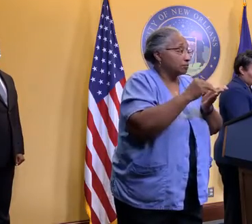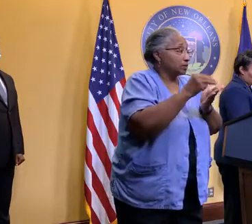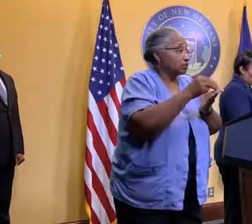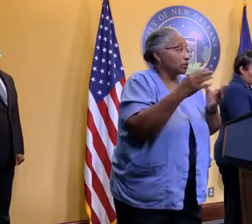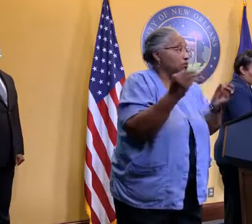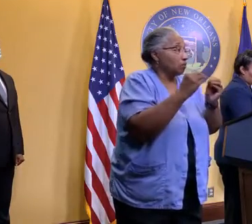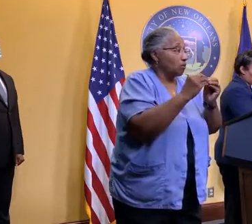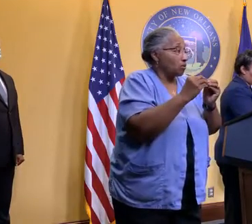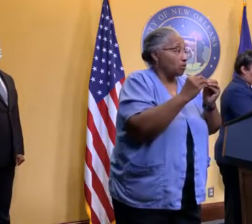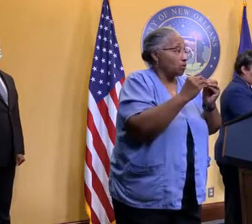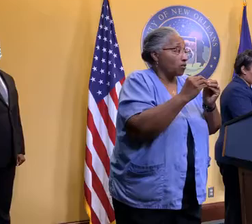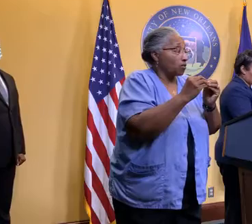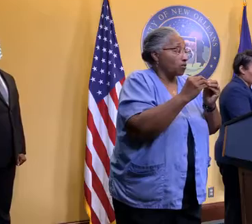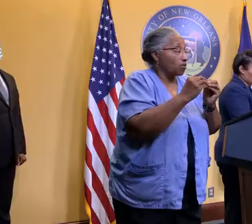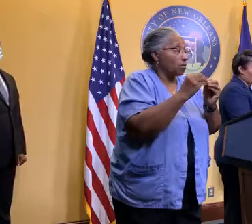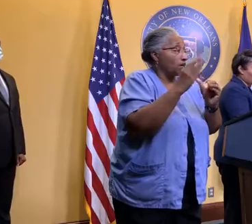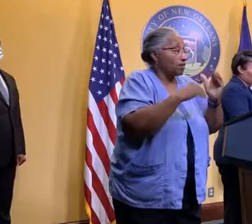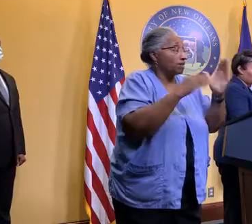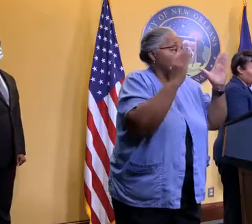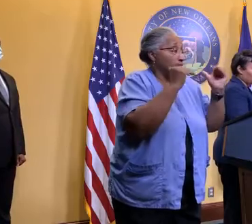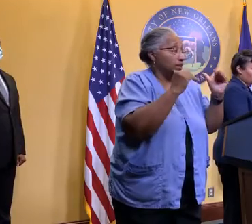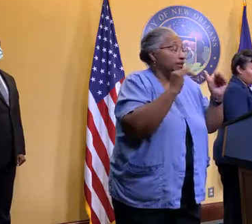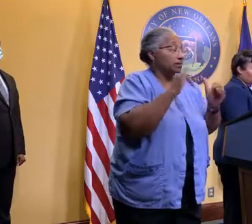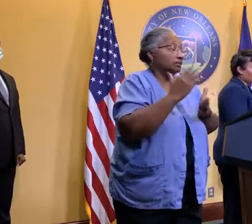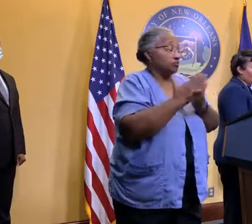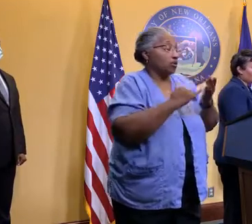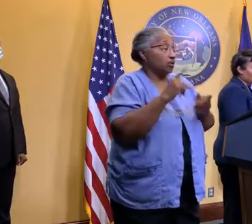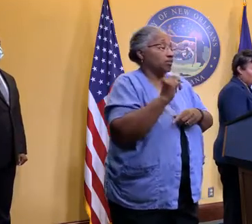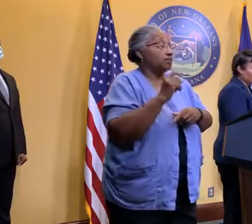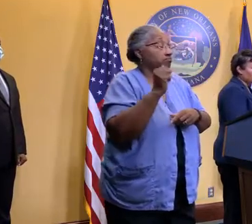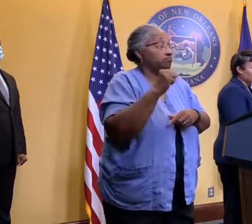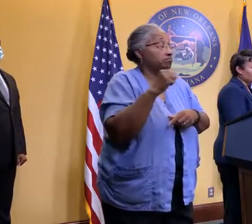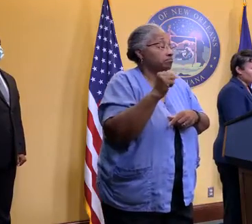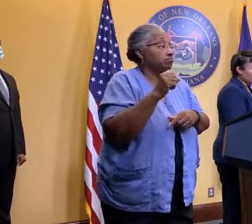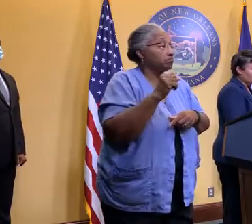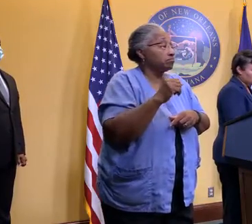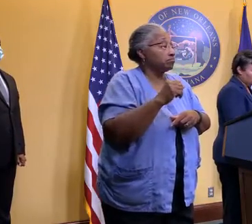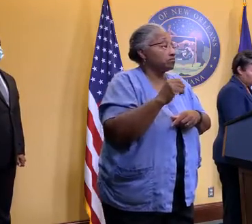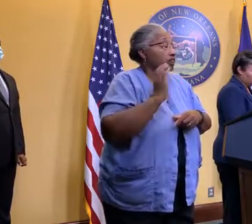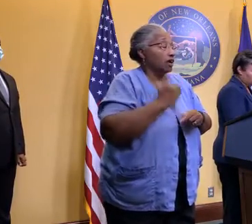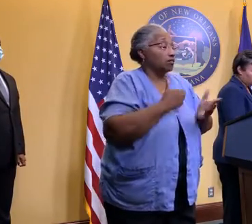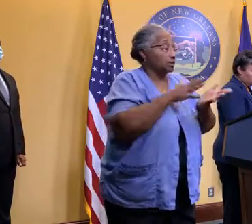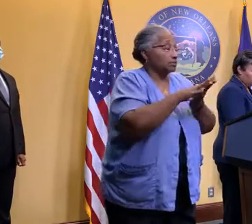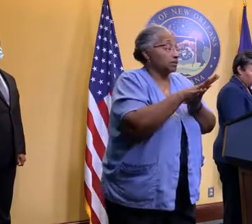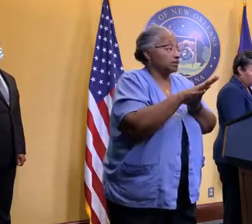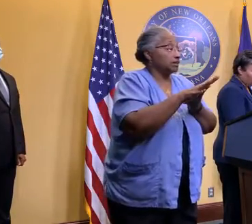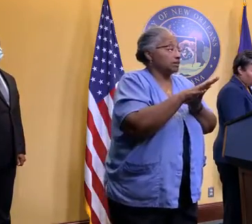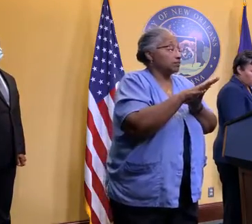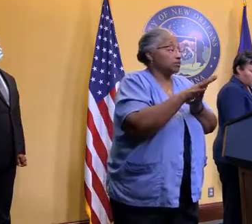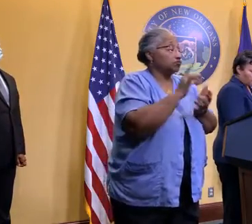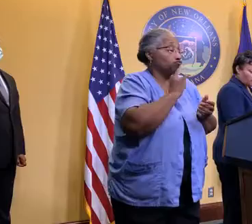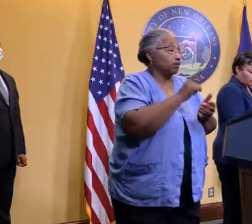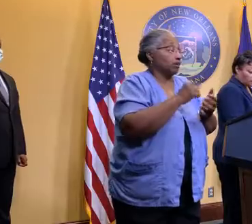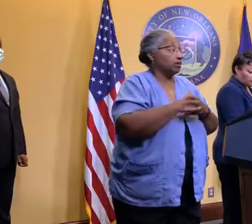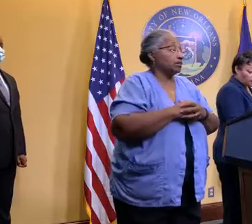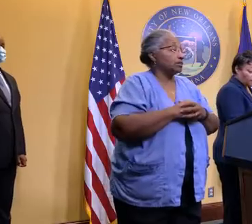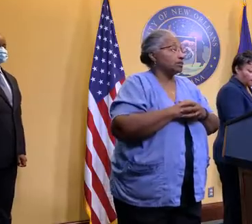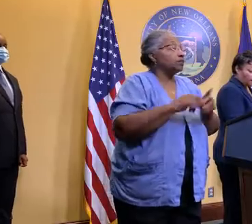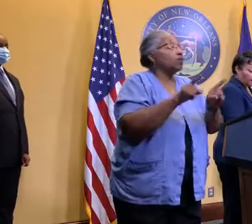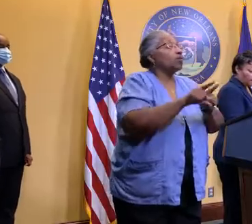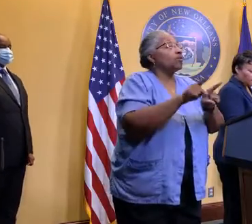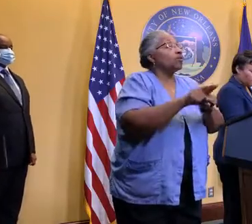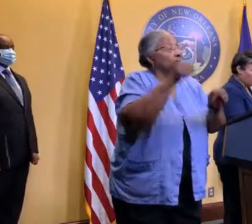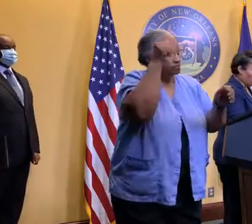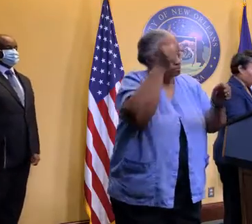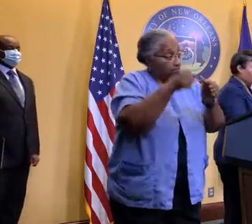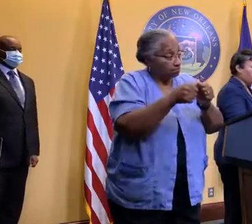than you expected and needed to make up for that? It's part of it, yeah, these expenditures are real. And then also keeping